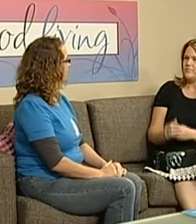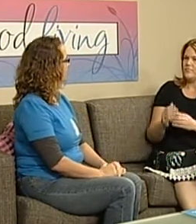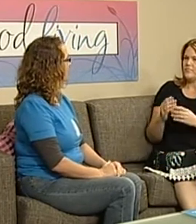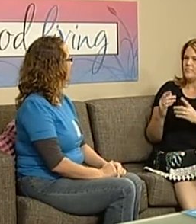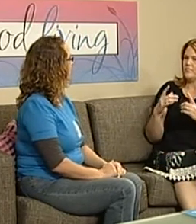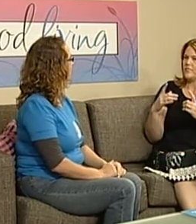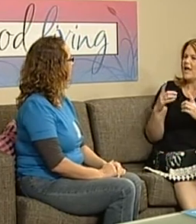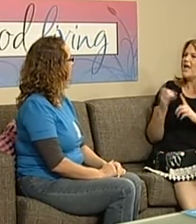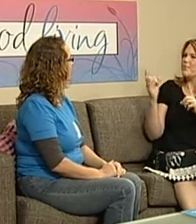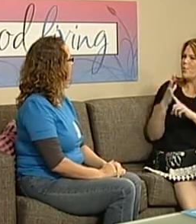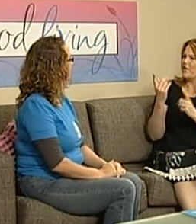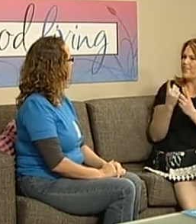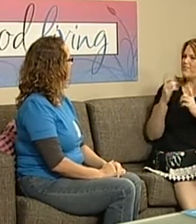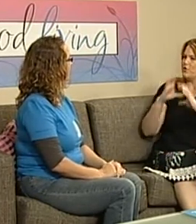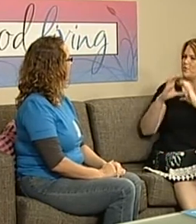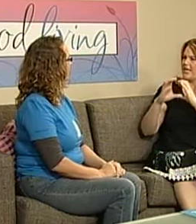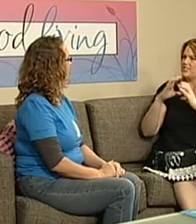an interpreter.